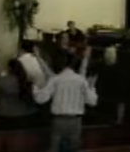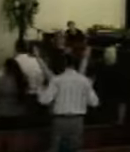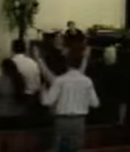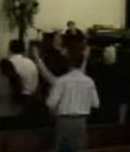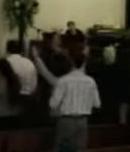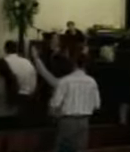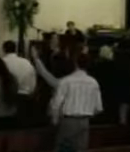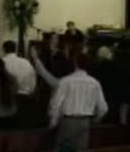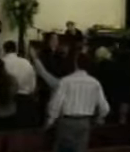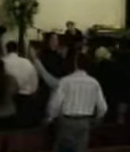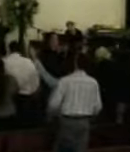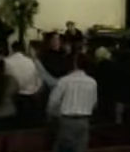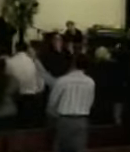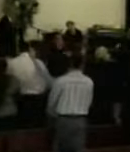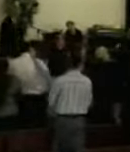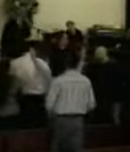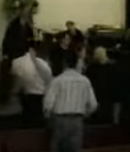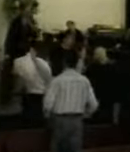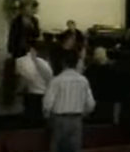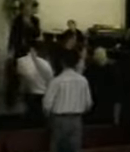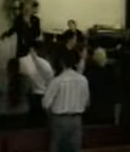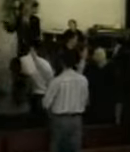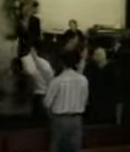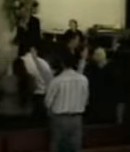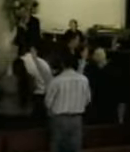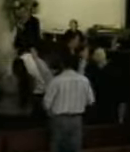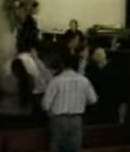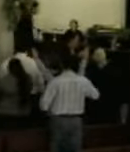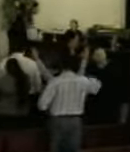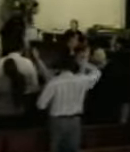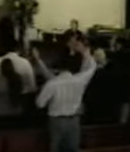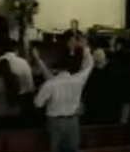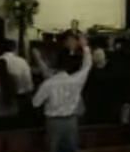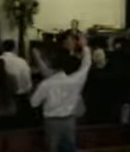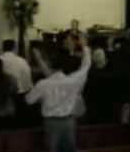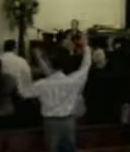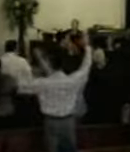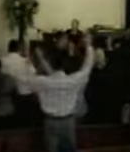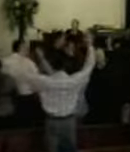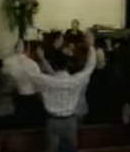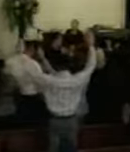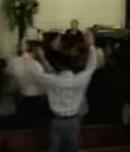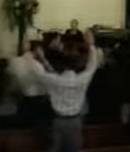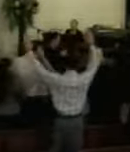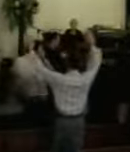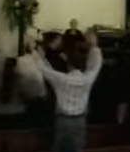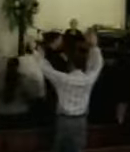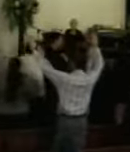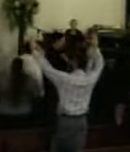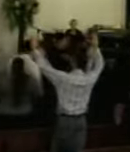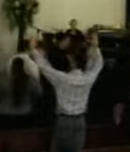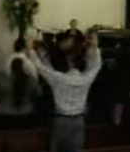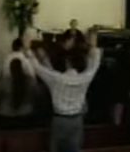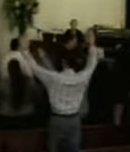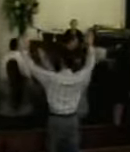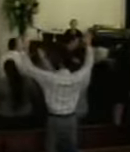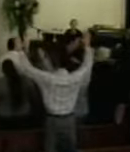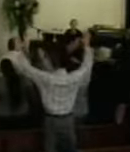the answer. Step out in faith. Magnify Him. Make Him bigger.